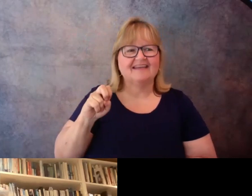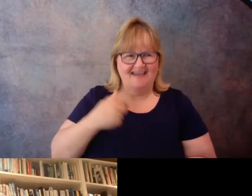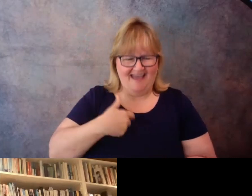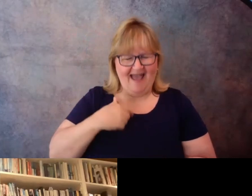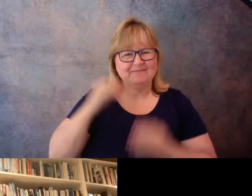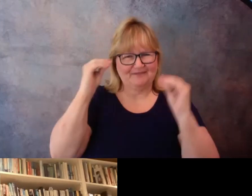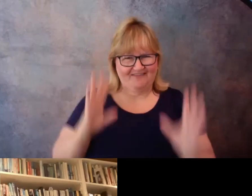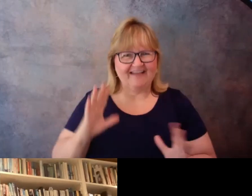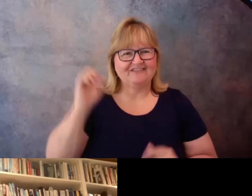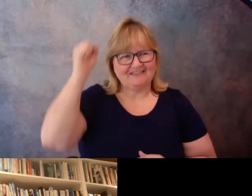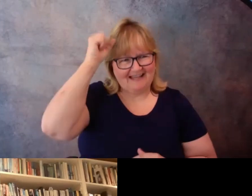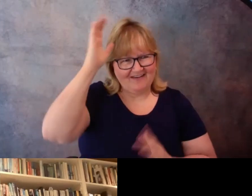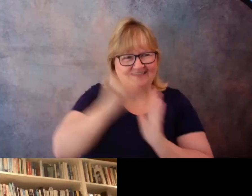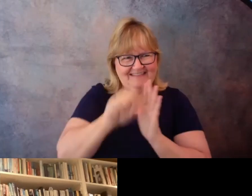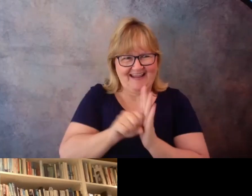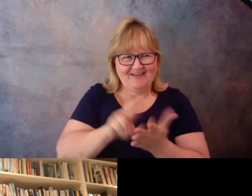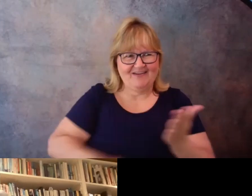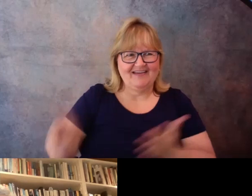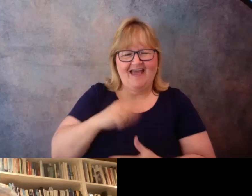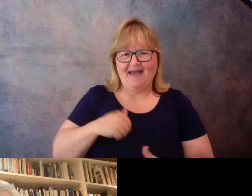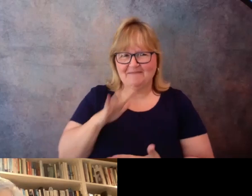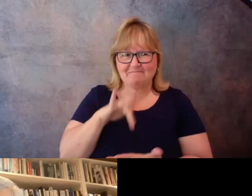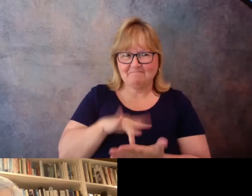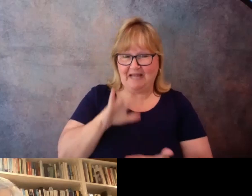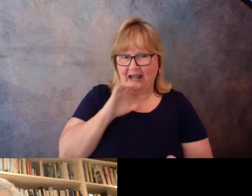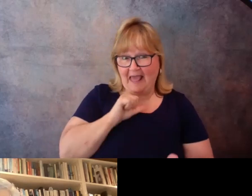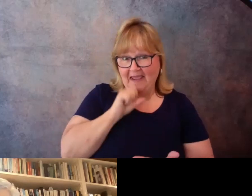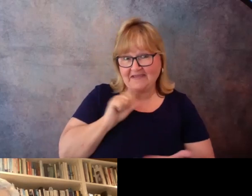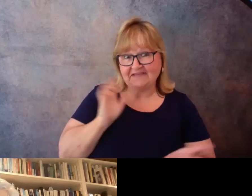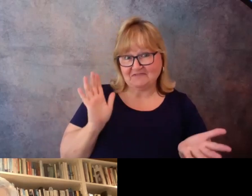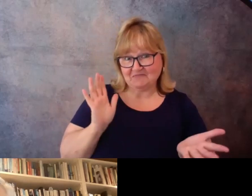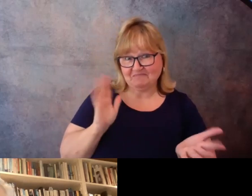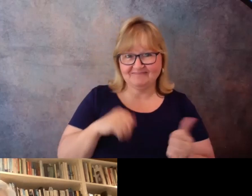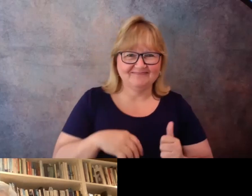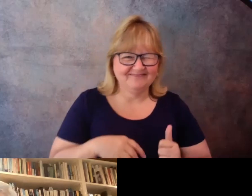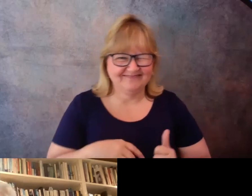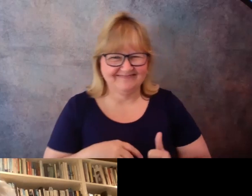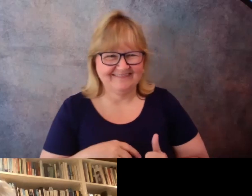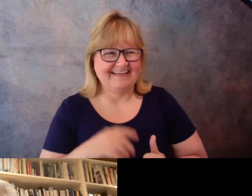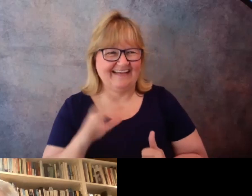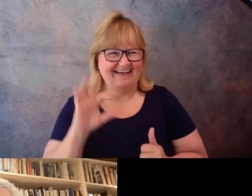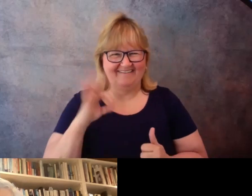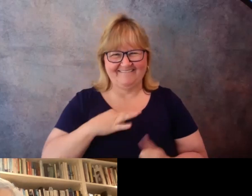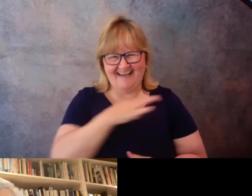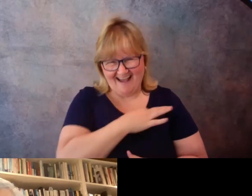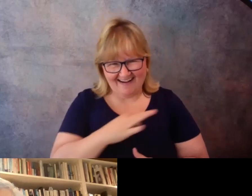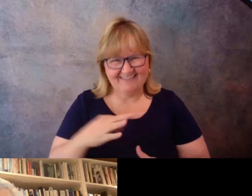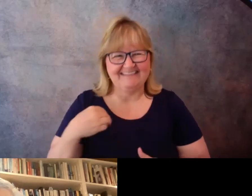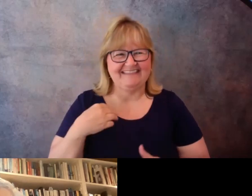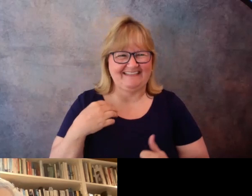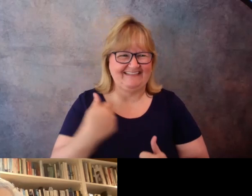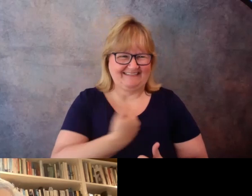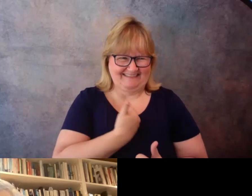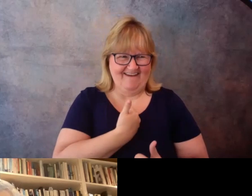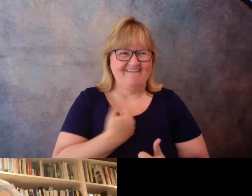Cloud State. I am a middle-aged, we'll say, right, Don? Middle-aged faculty member. I